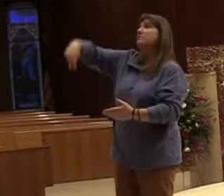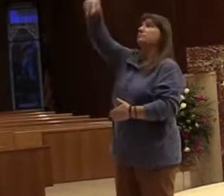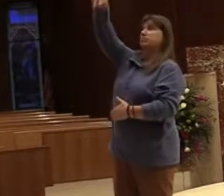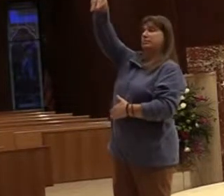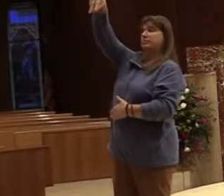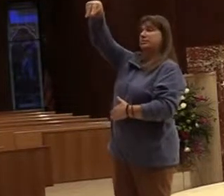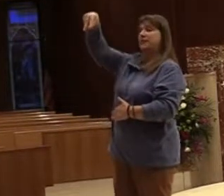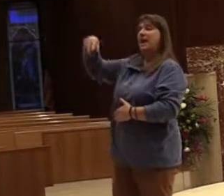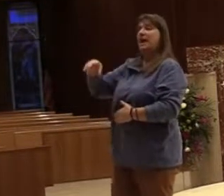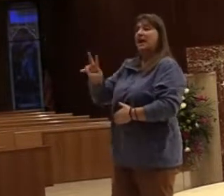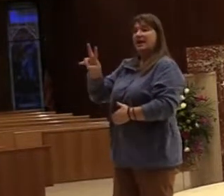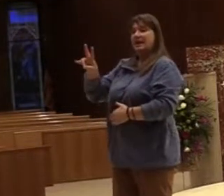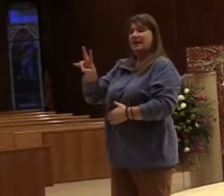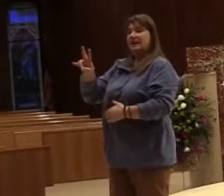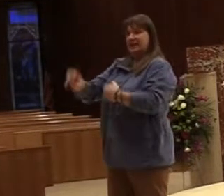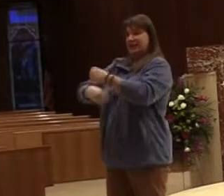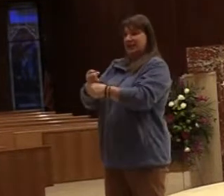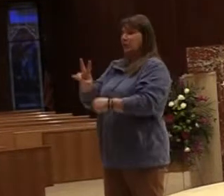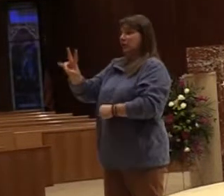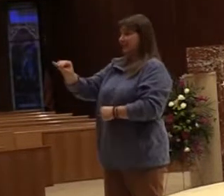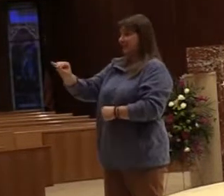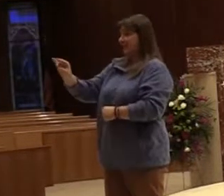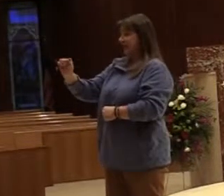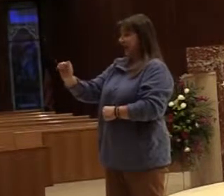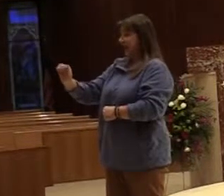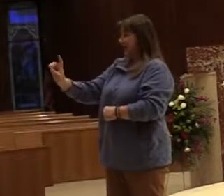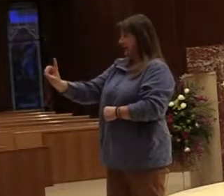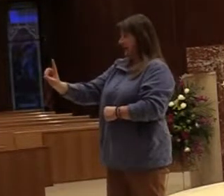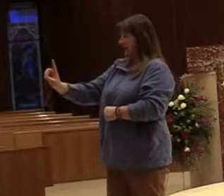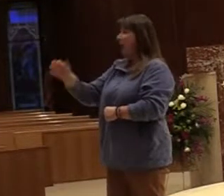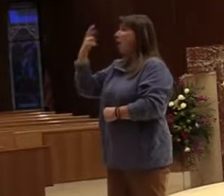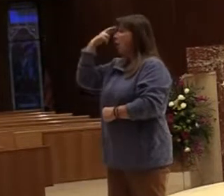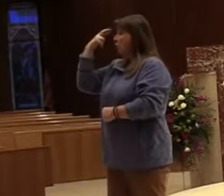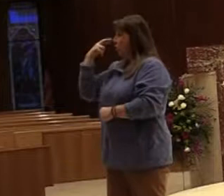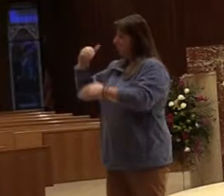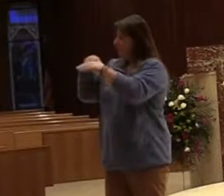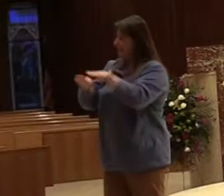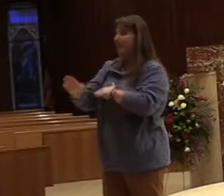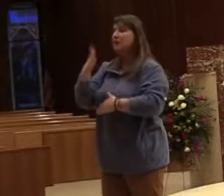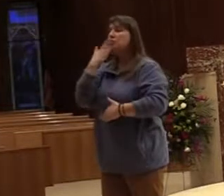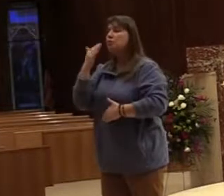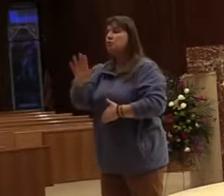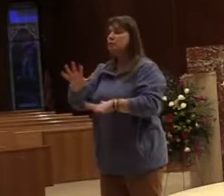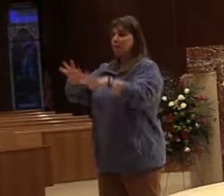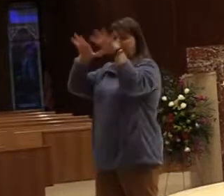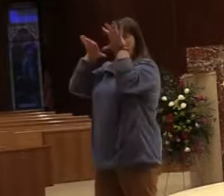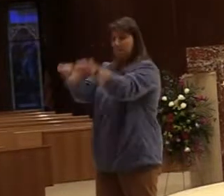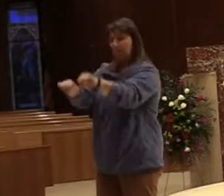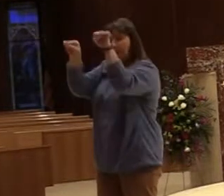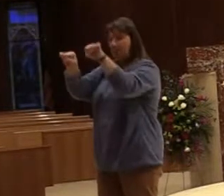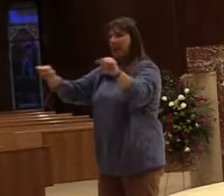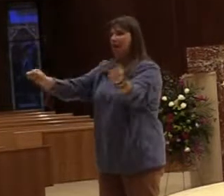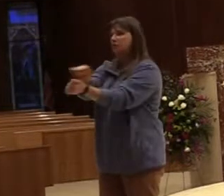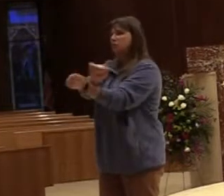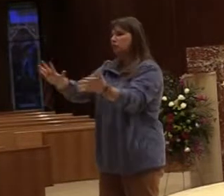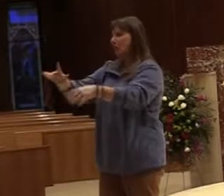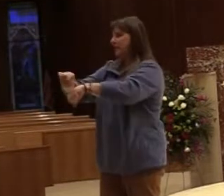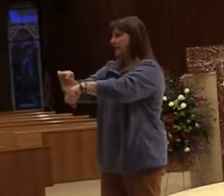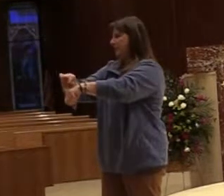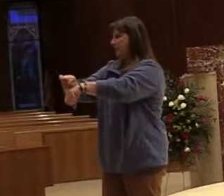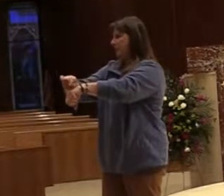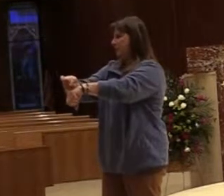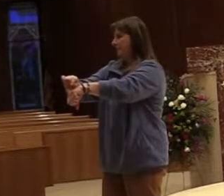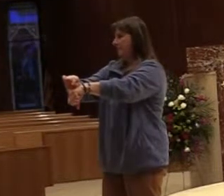leave any stones on top of other stones in this pillaging 40 years later. So Jesus is saying, if you had known what made for